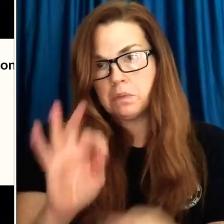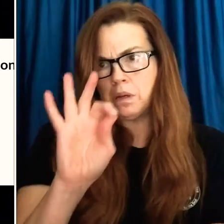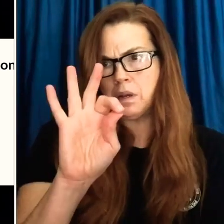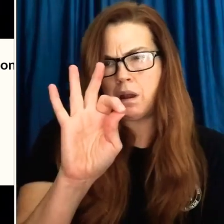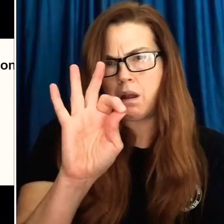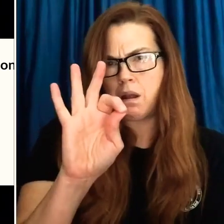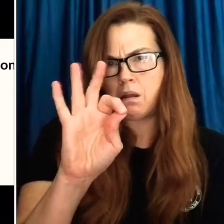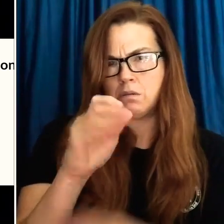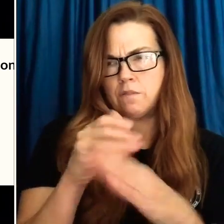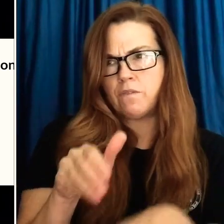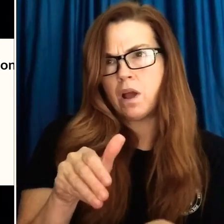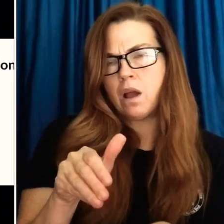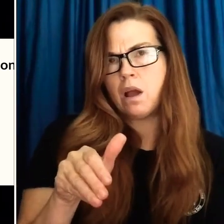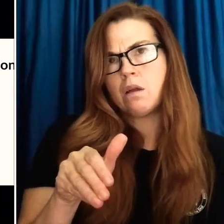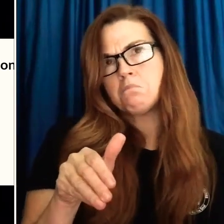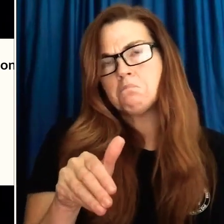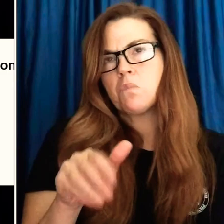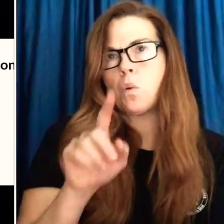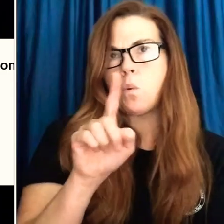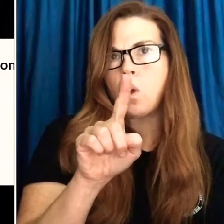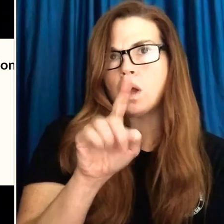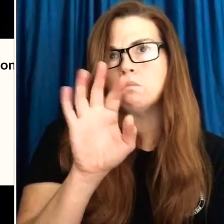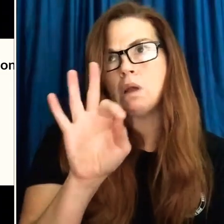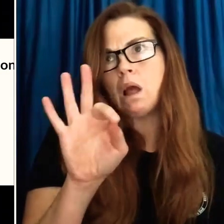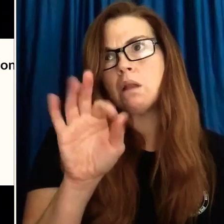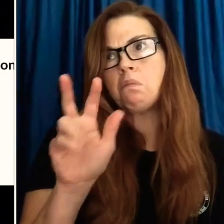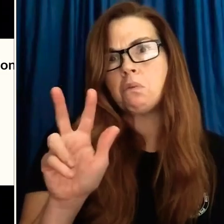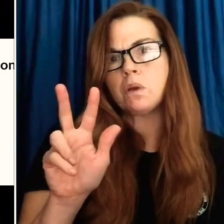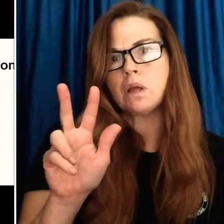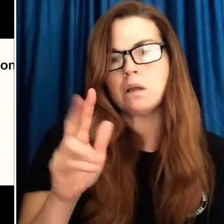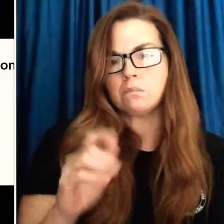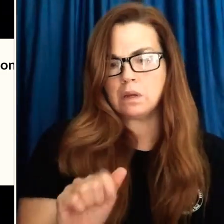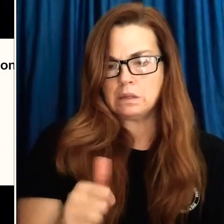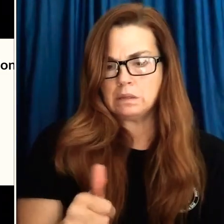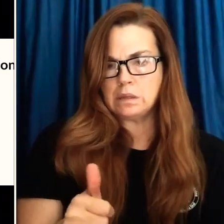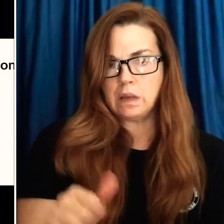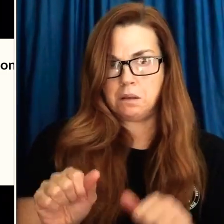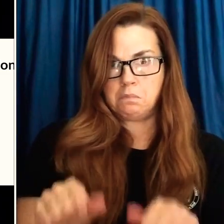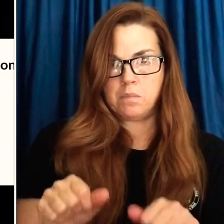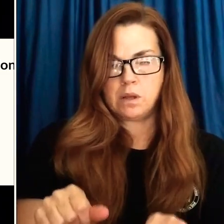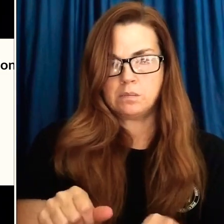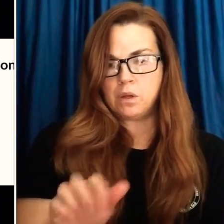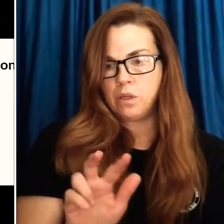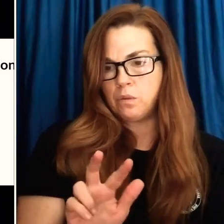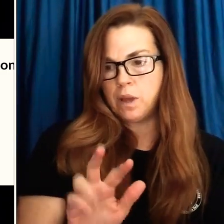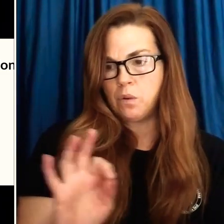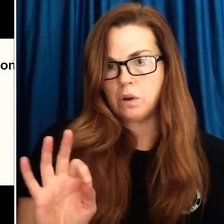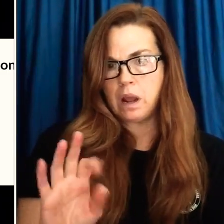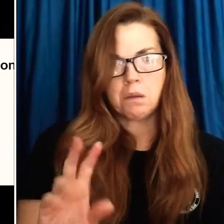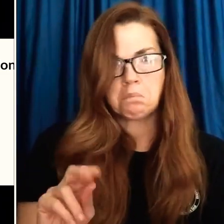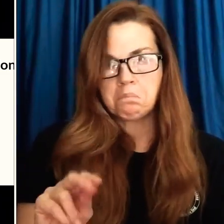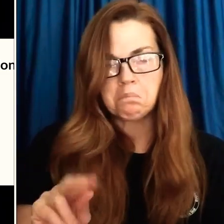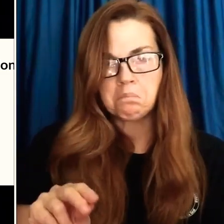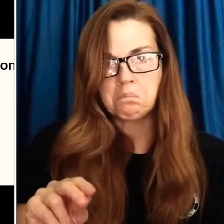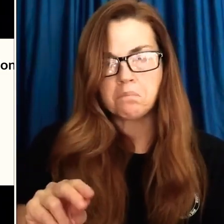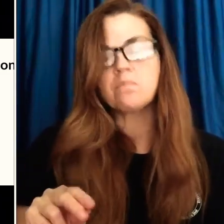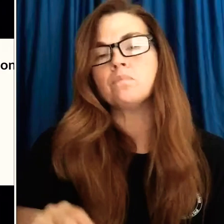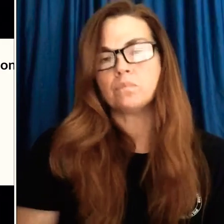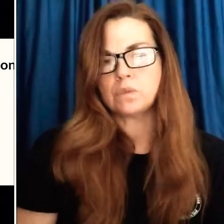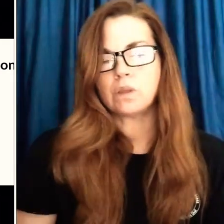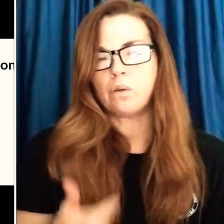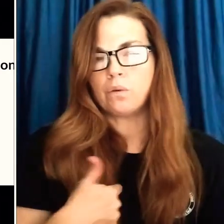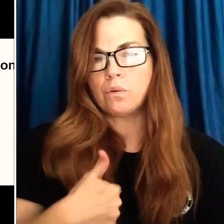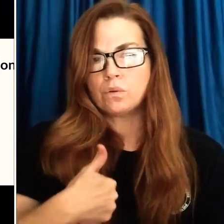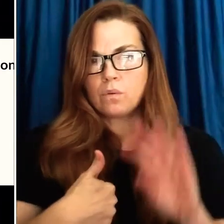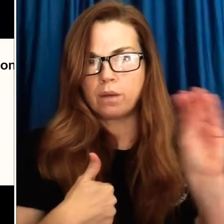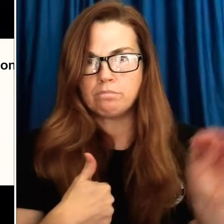can go into 9 is 3, 9, and 1. But 10 you can't divide by 3 or 9. So I need to make sure I put